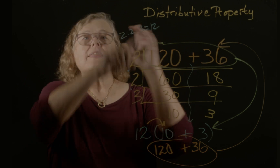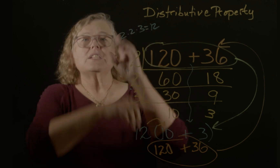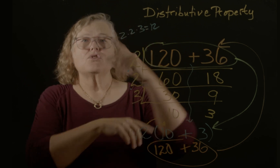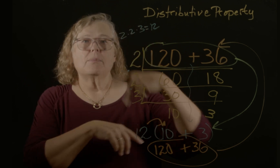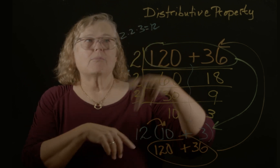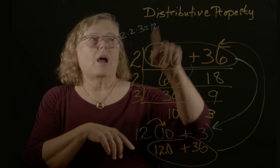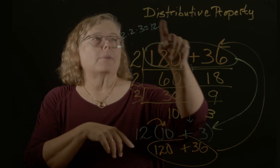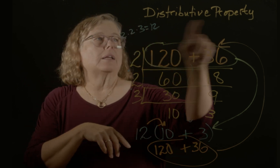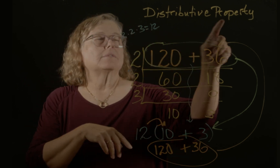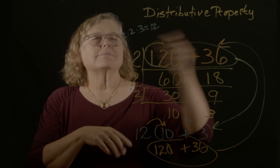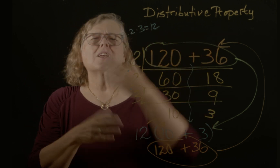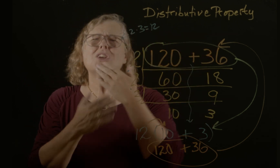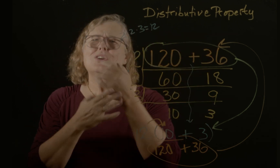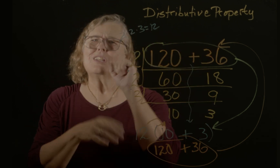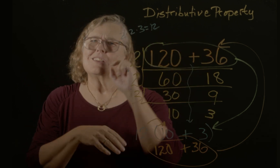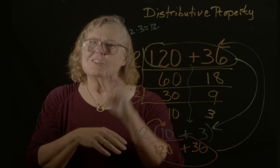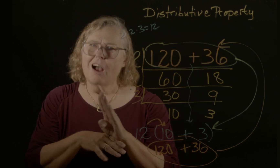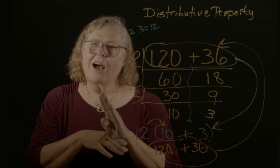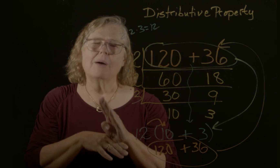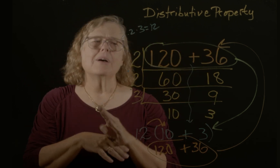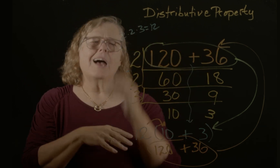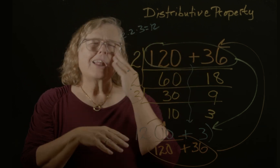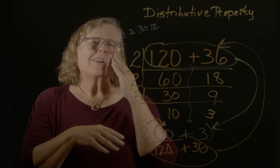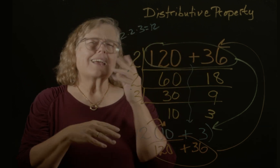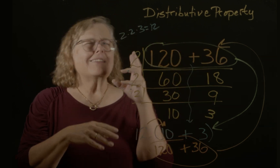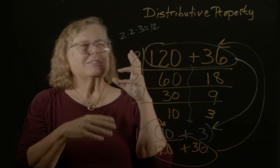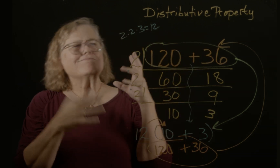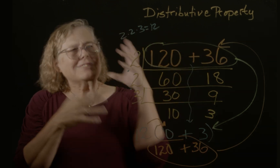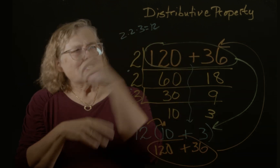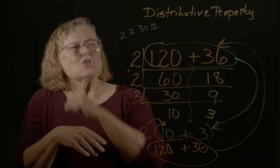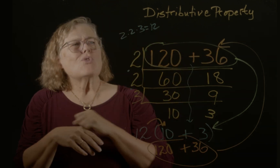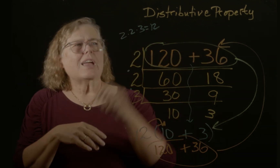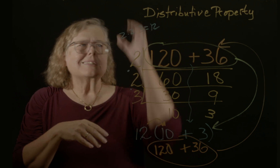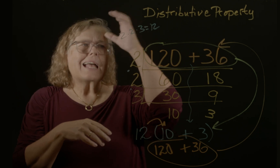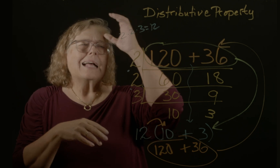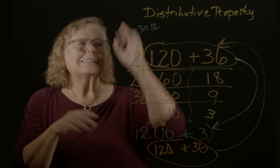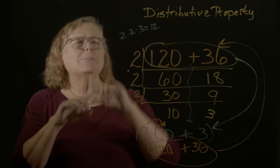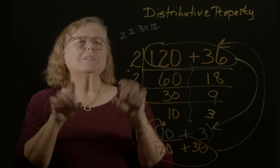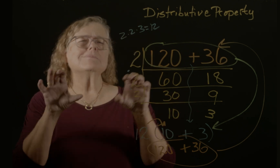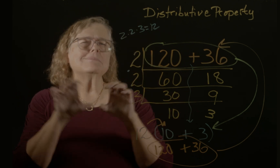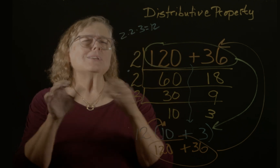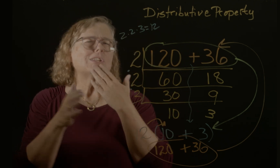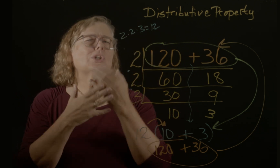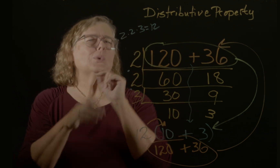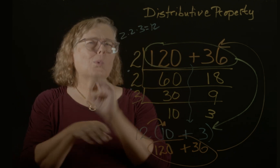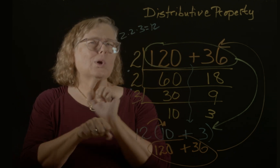And that's going to be useful using the distributive property. Good job. I know it's a little bit of a strange